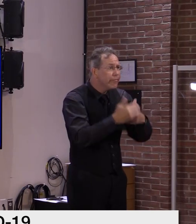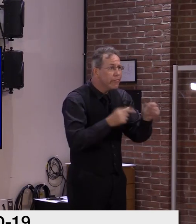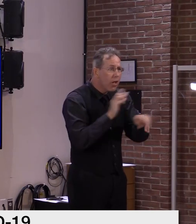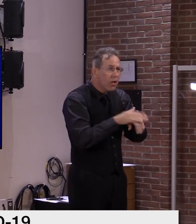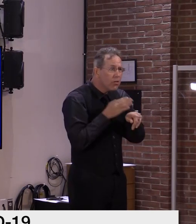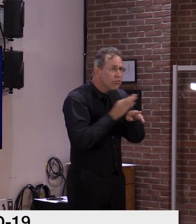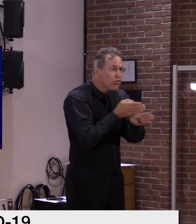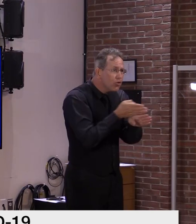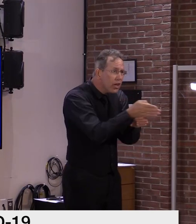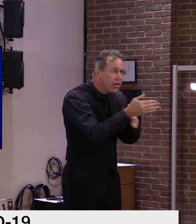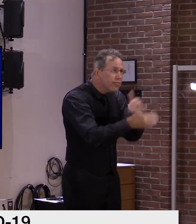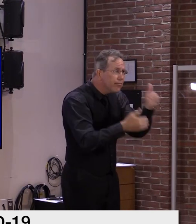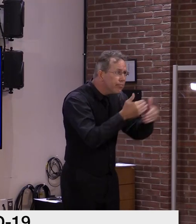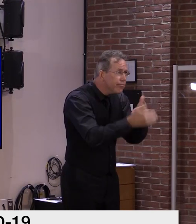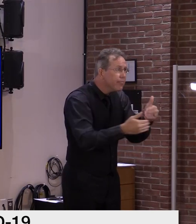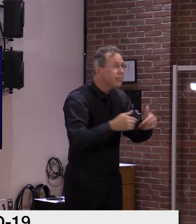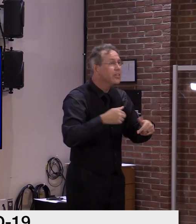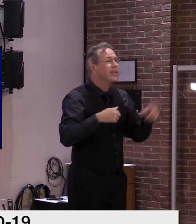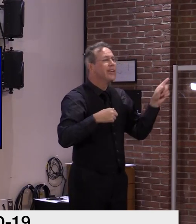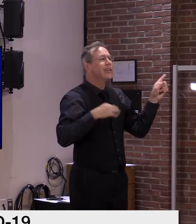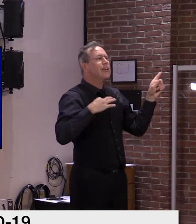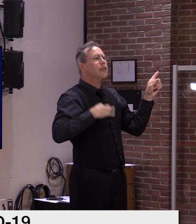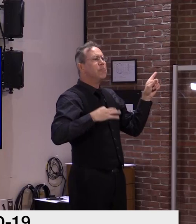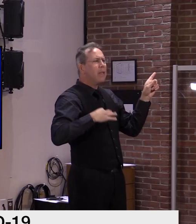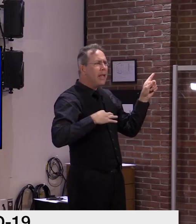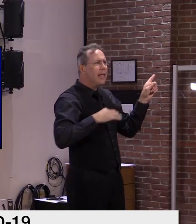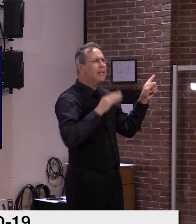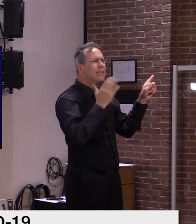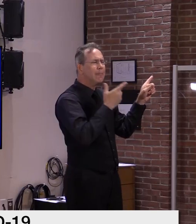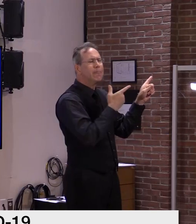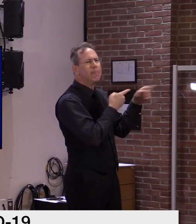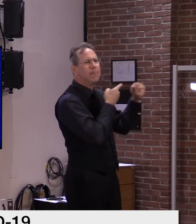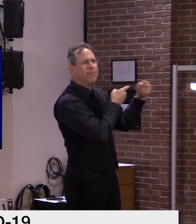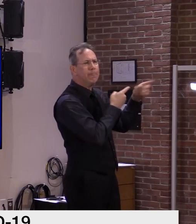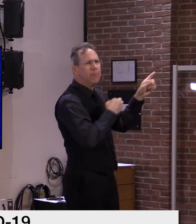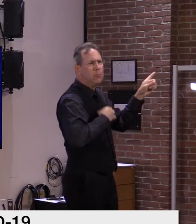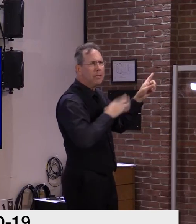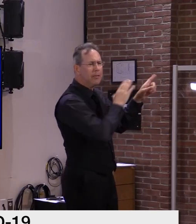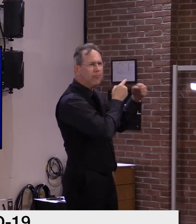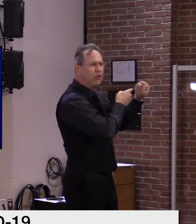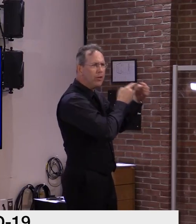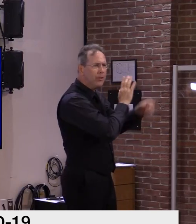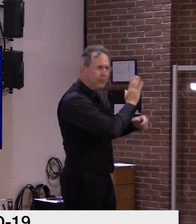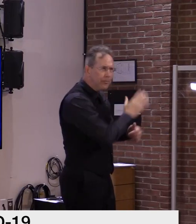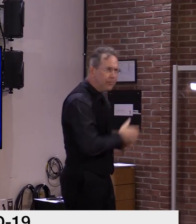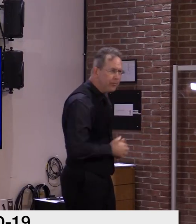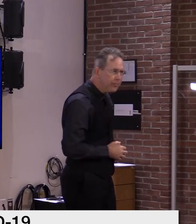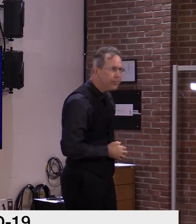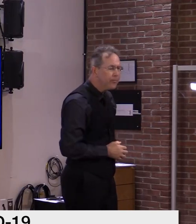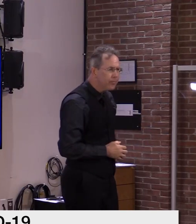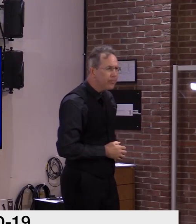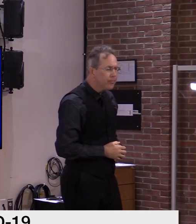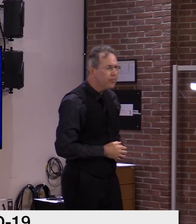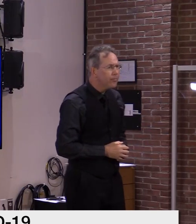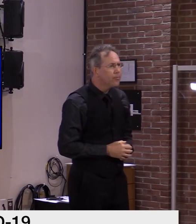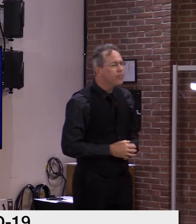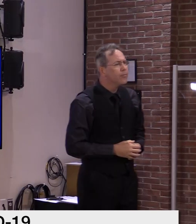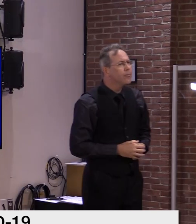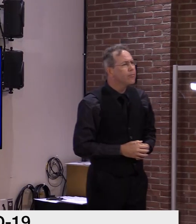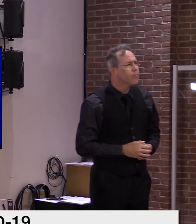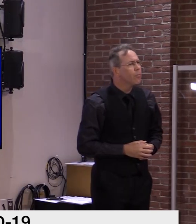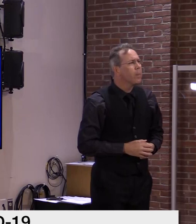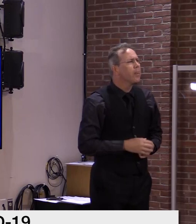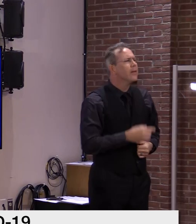of Maine to again highlight the importance of Vermonters across all age bands and across all geographies to get